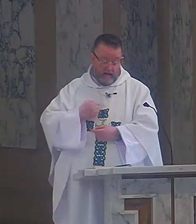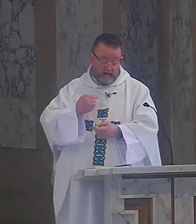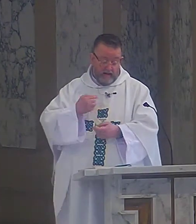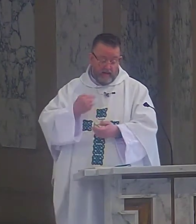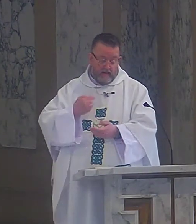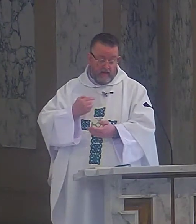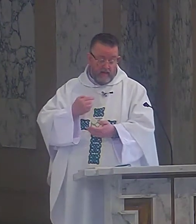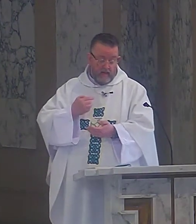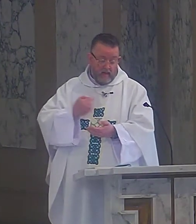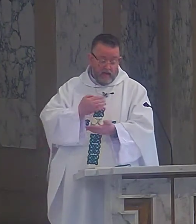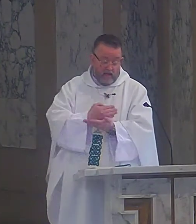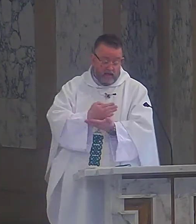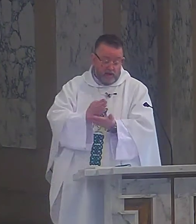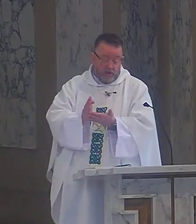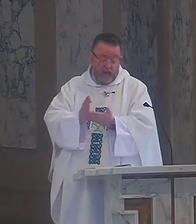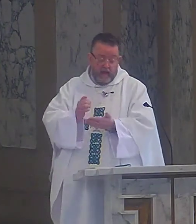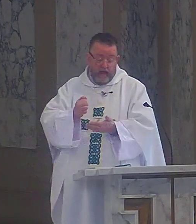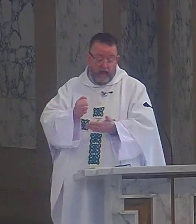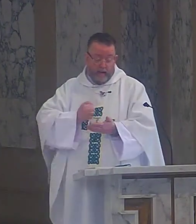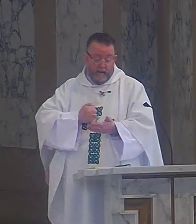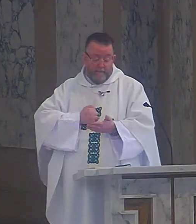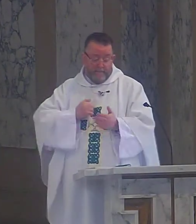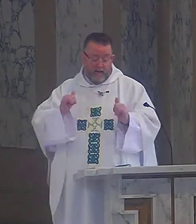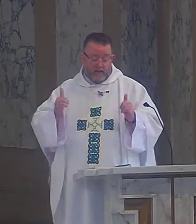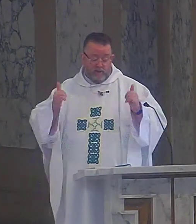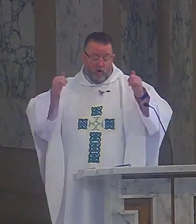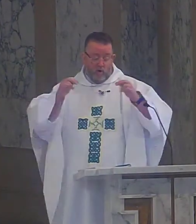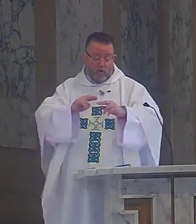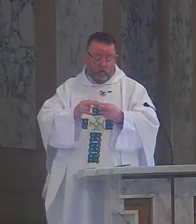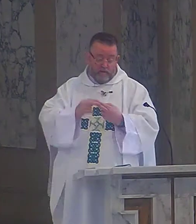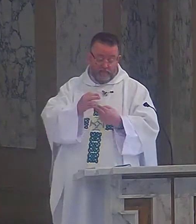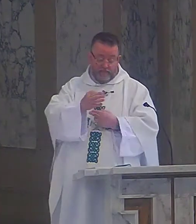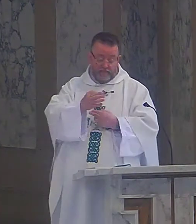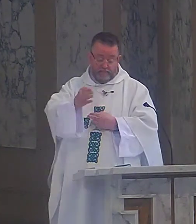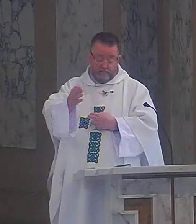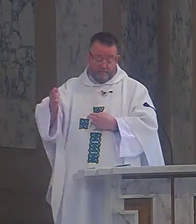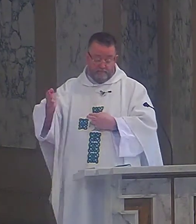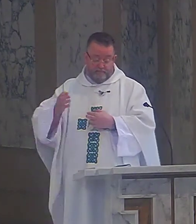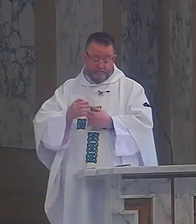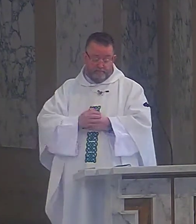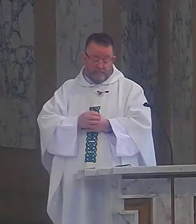I can share my joy with them.